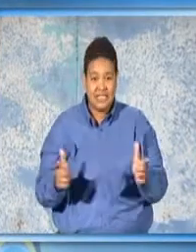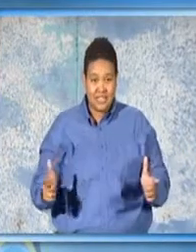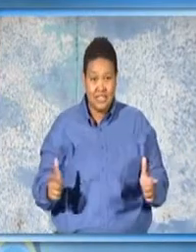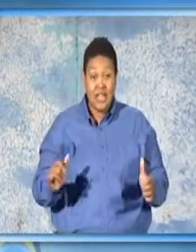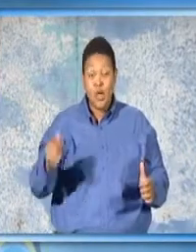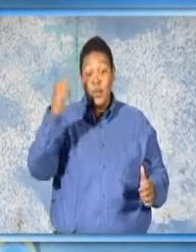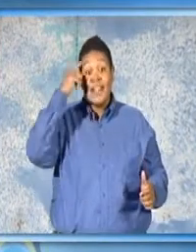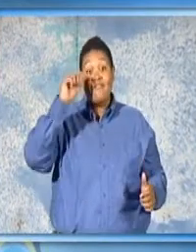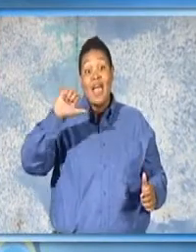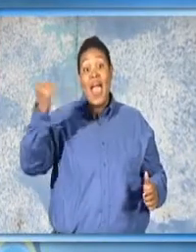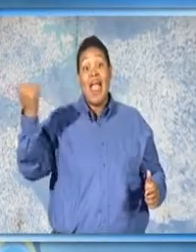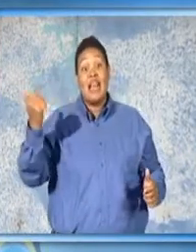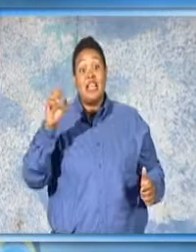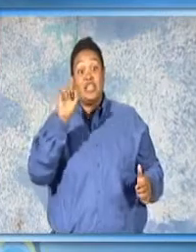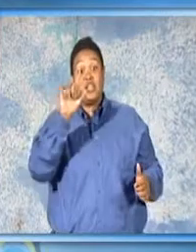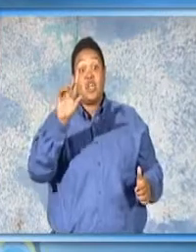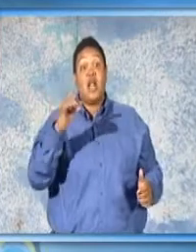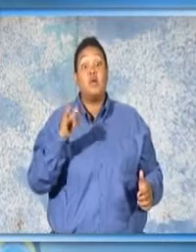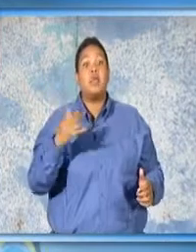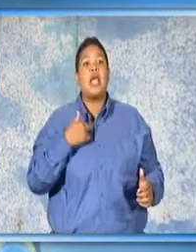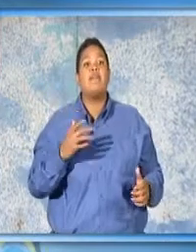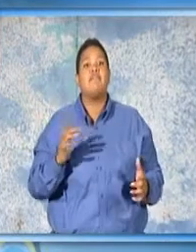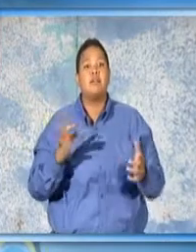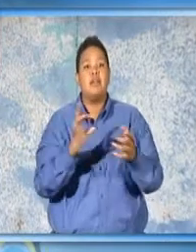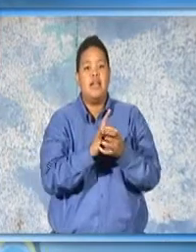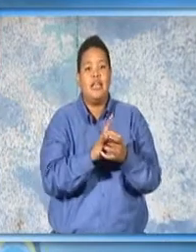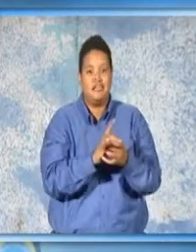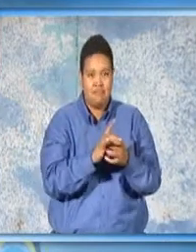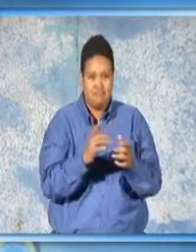think of any solids which have a uniform cross-section?